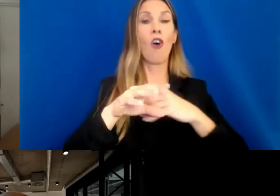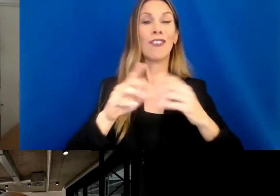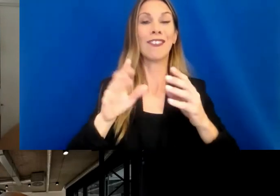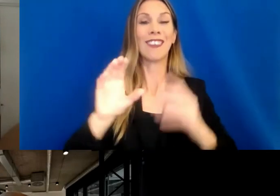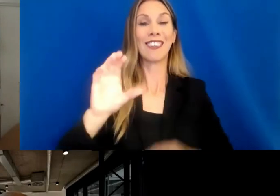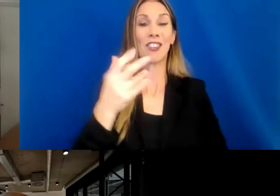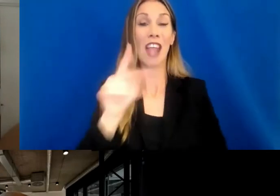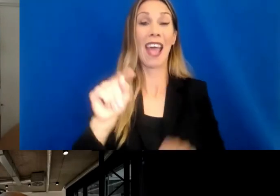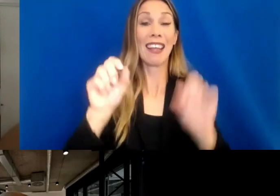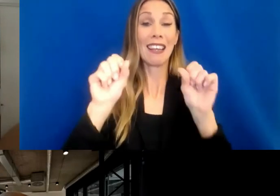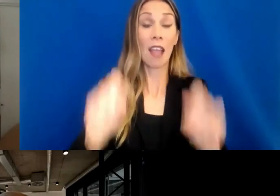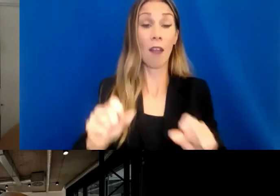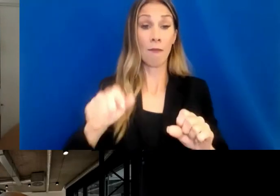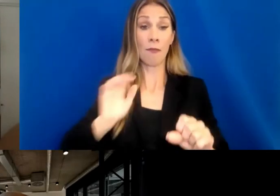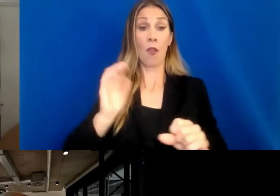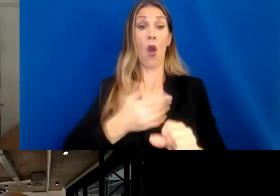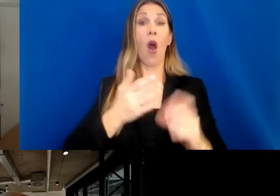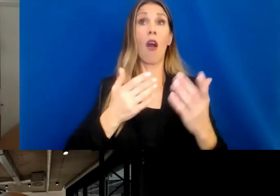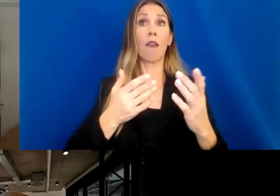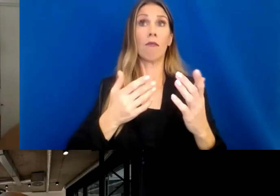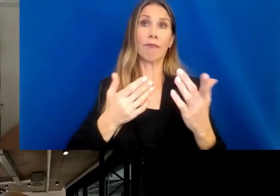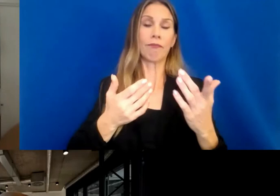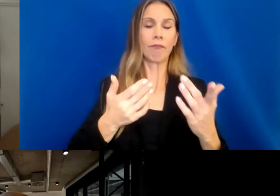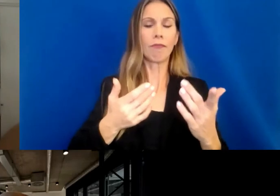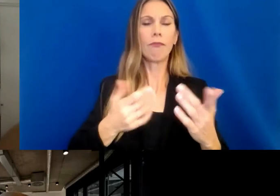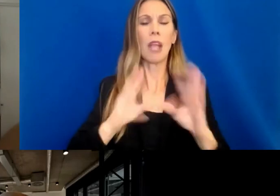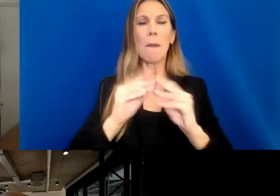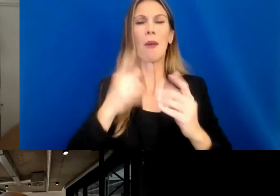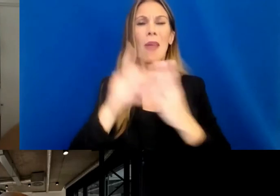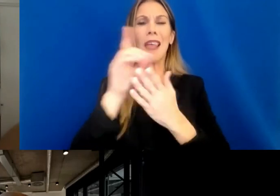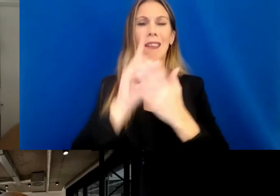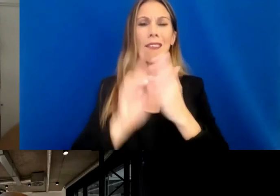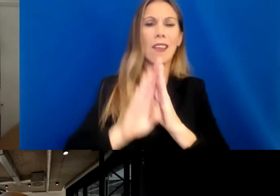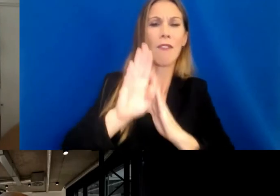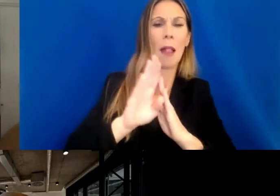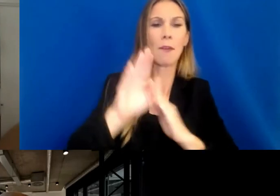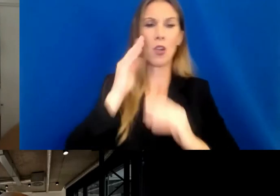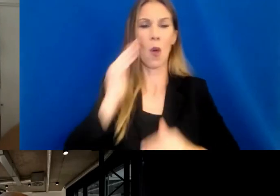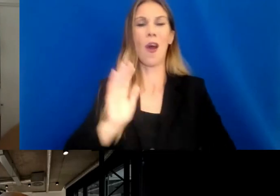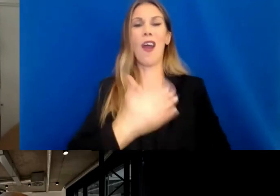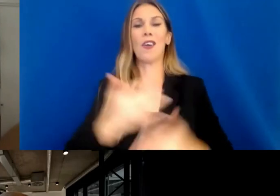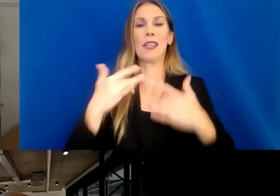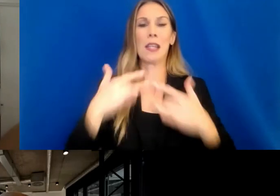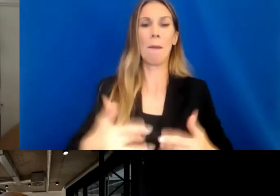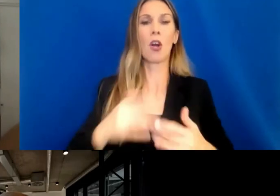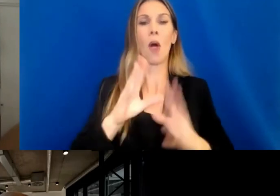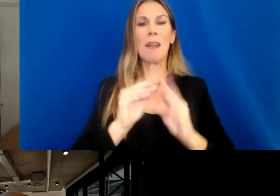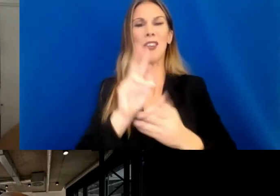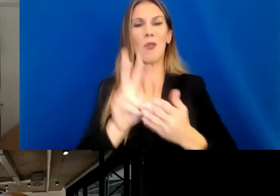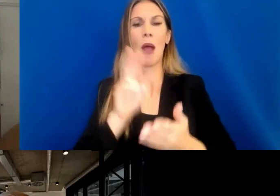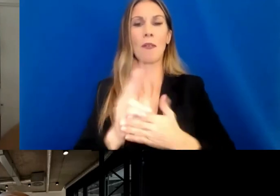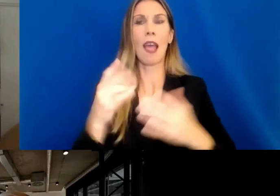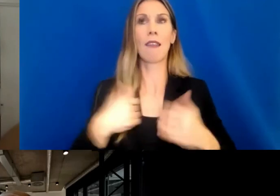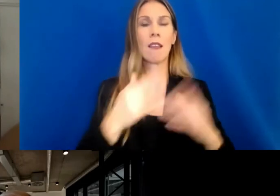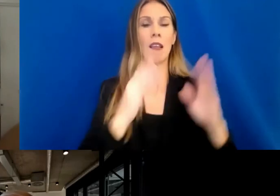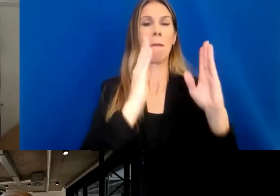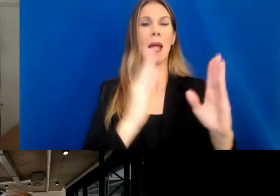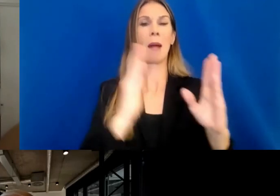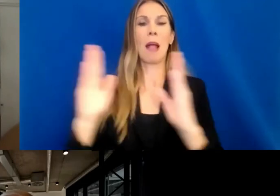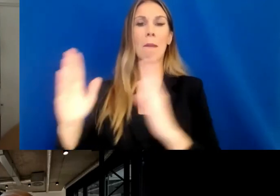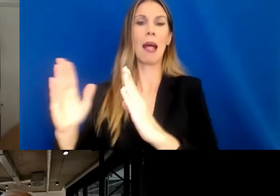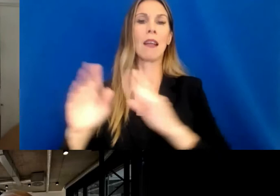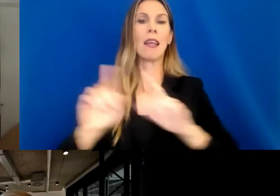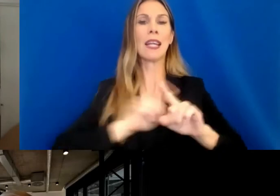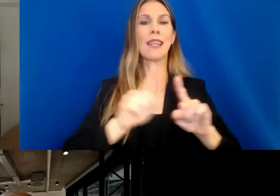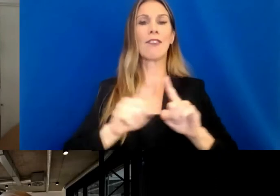of you know that the classical AERA annual meeting has had 2 hour blocks for certain sessions. All of the